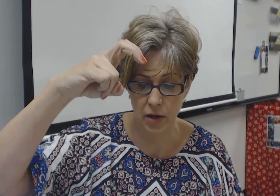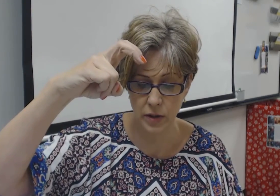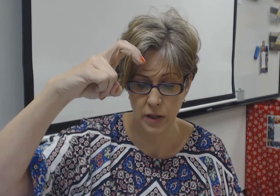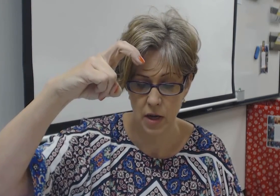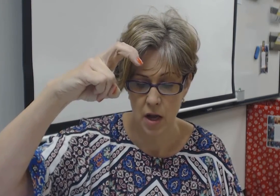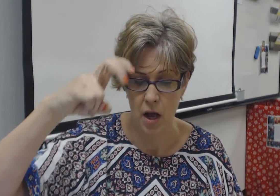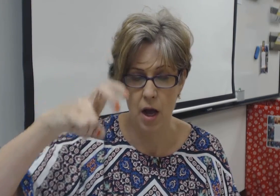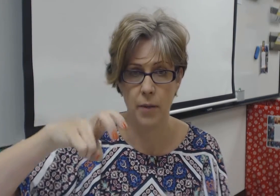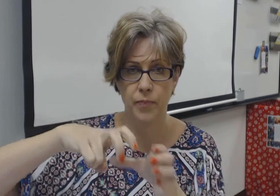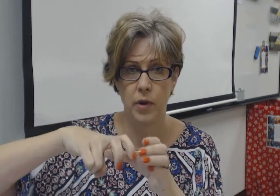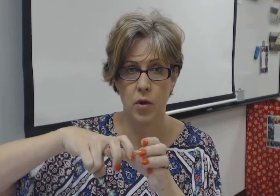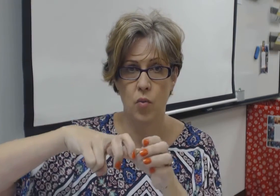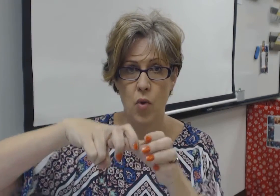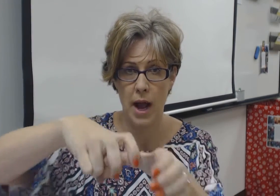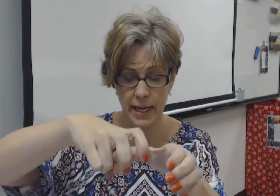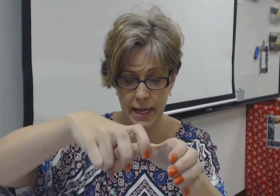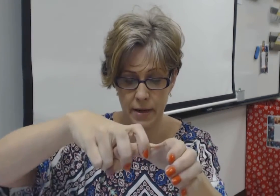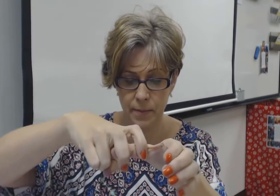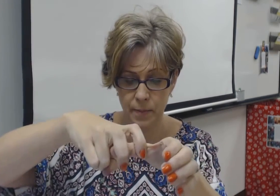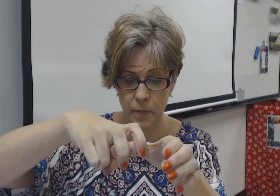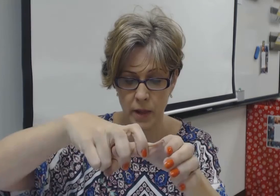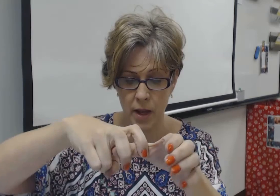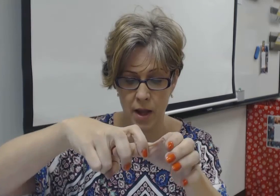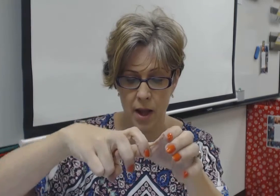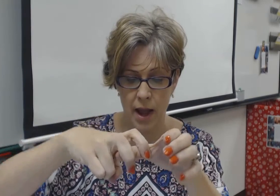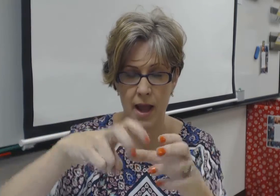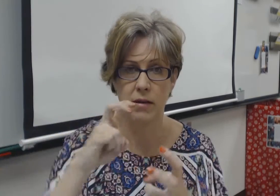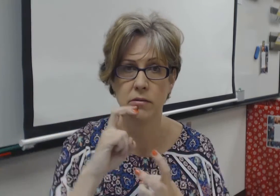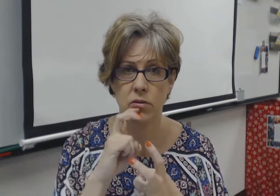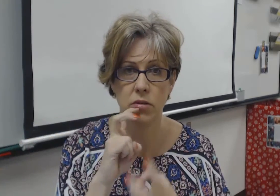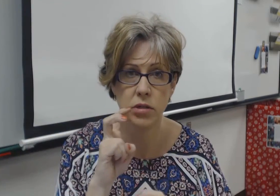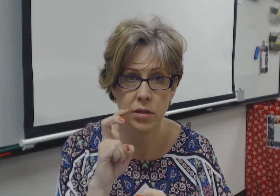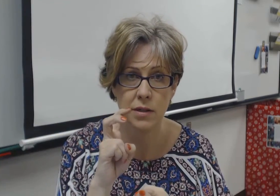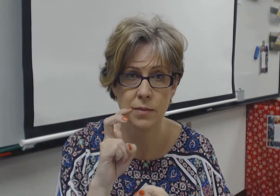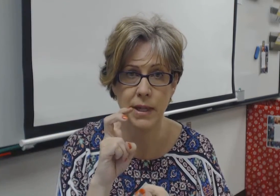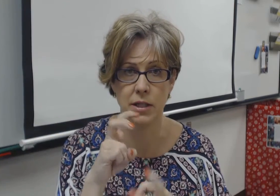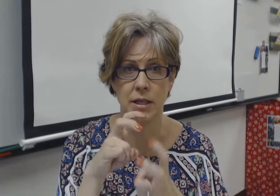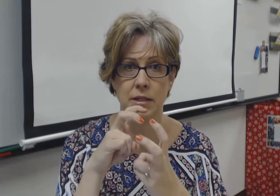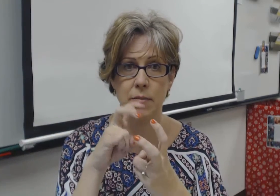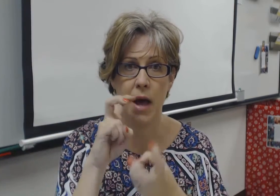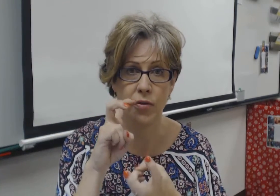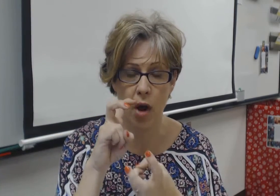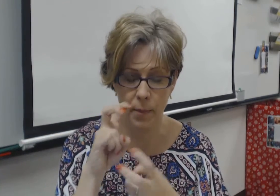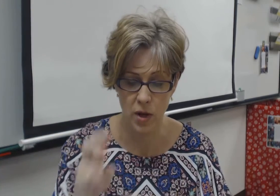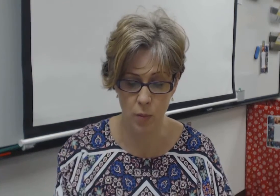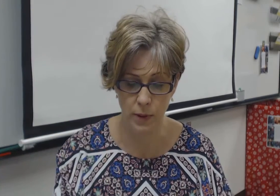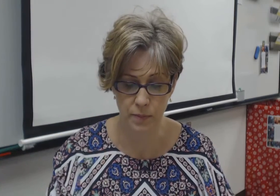stairs. Ride in, and speechless, the mouth dropping open.